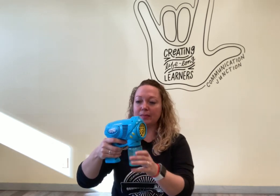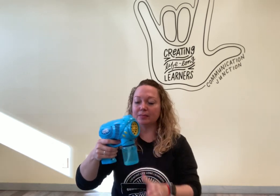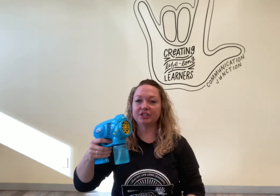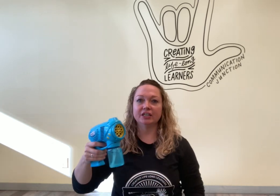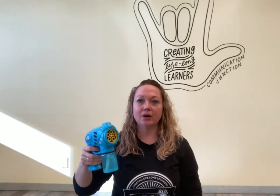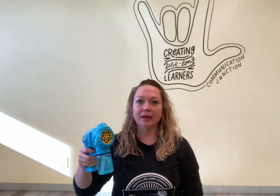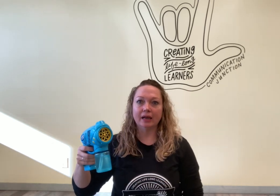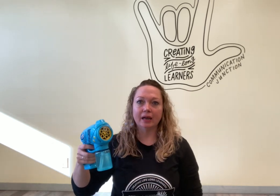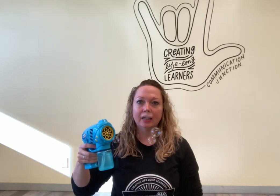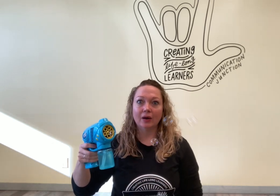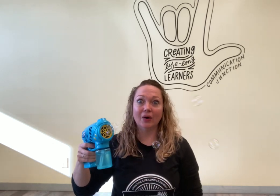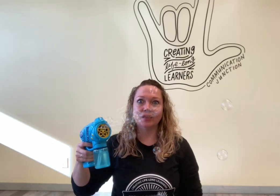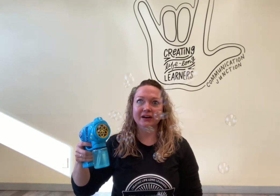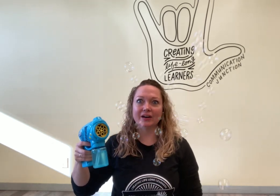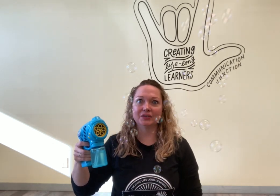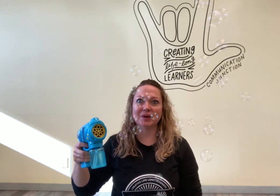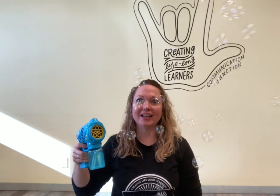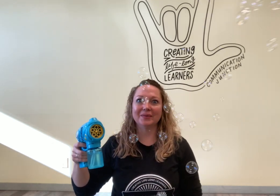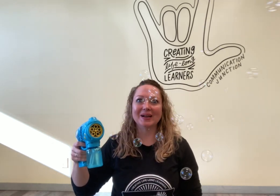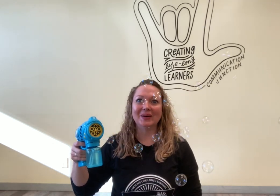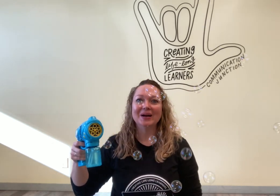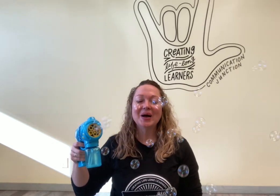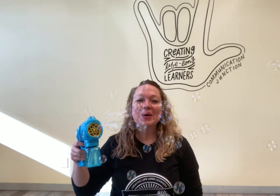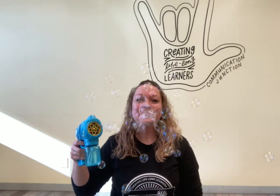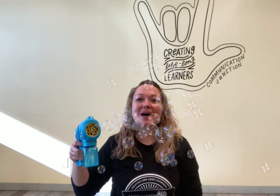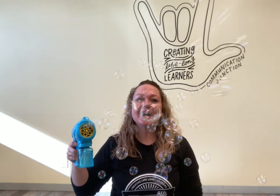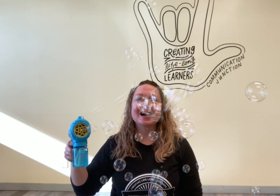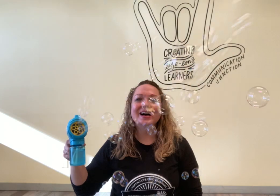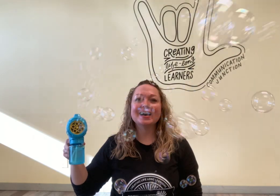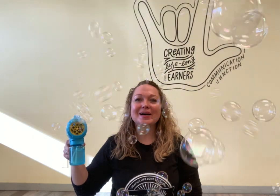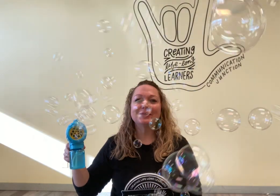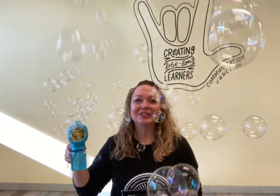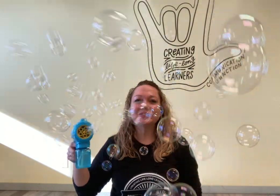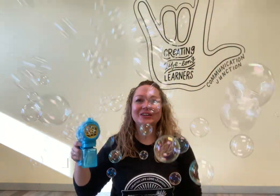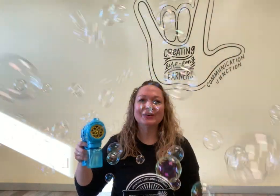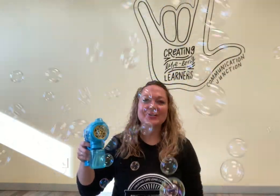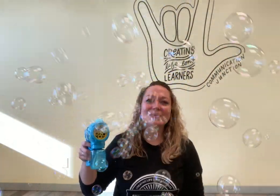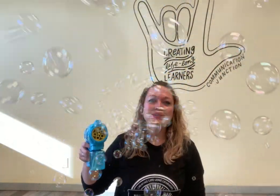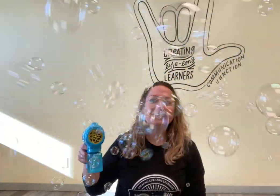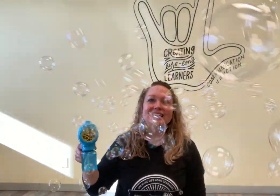machine going. Oh, there it goes. Ready? Here we go. Bubbles